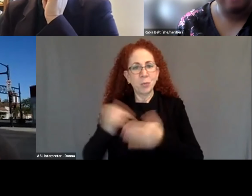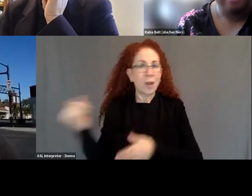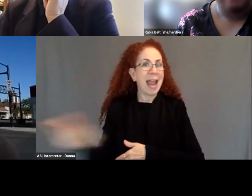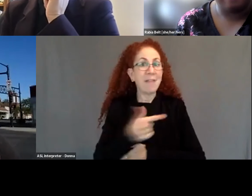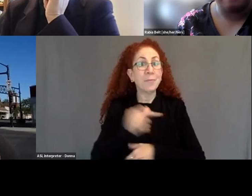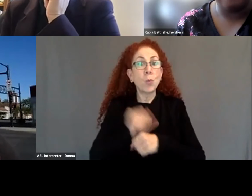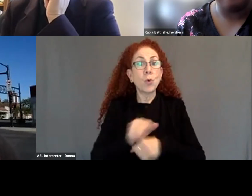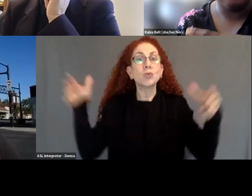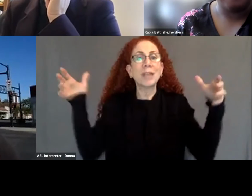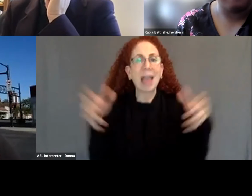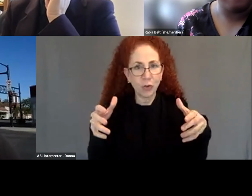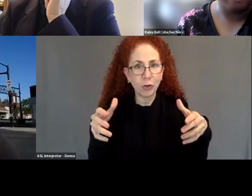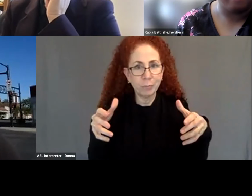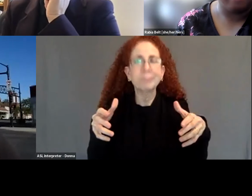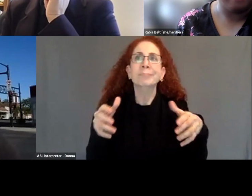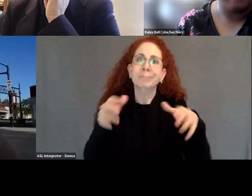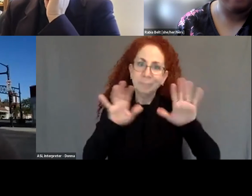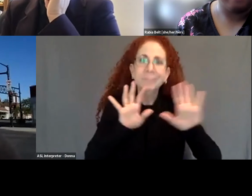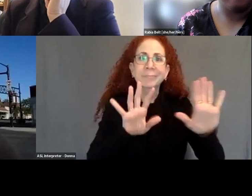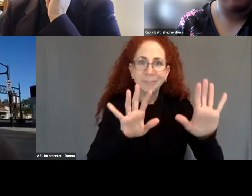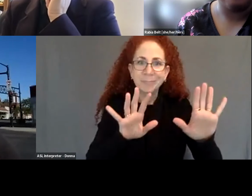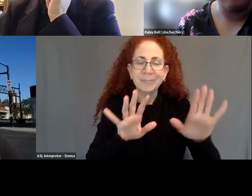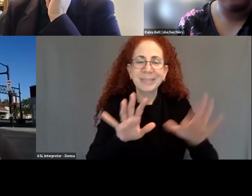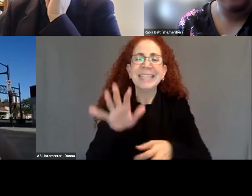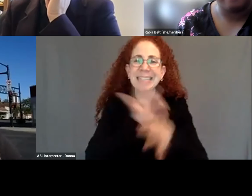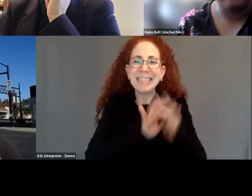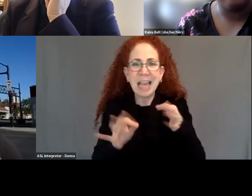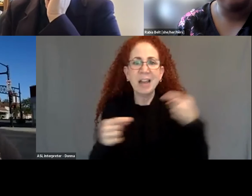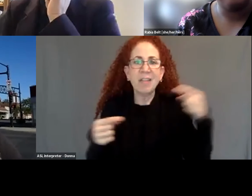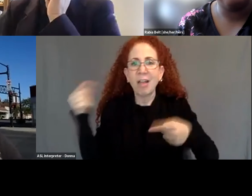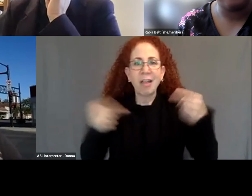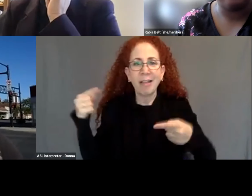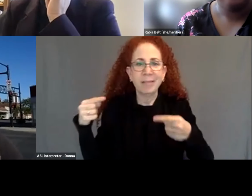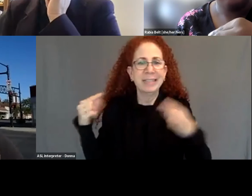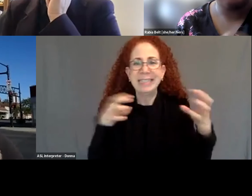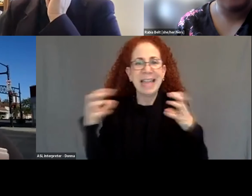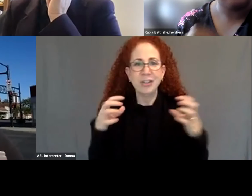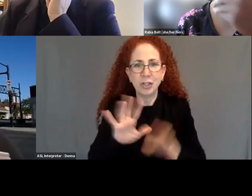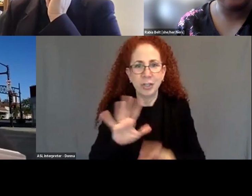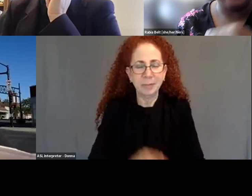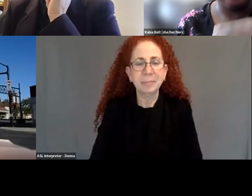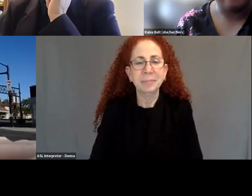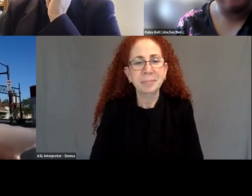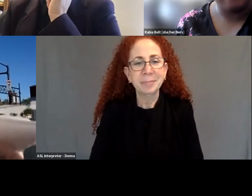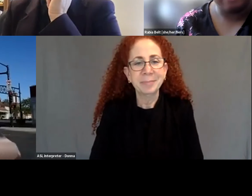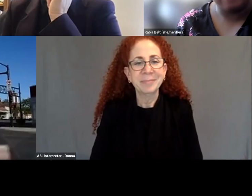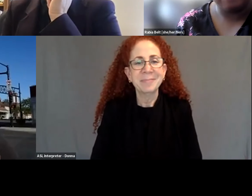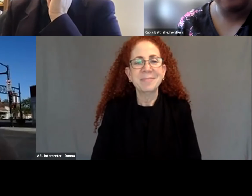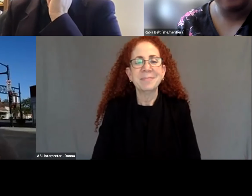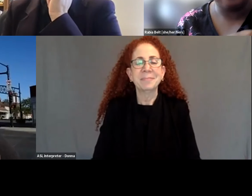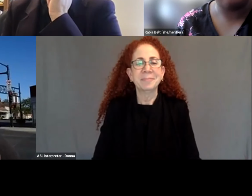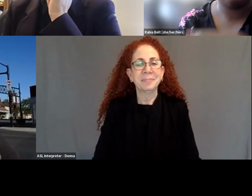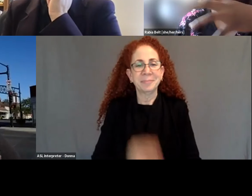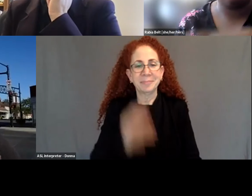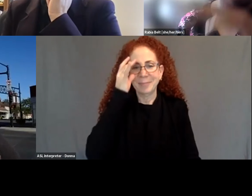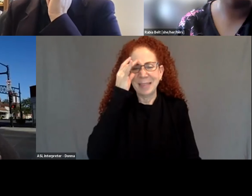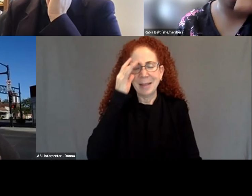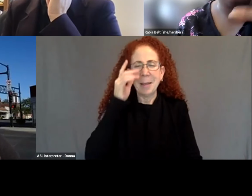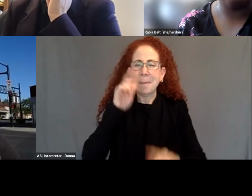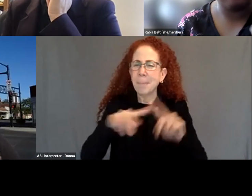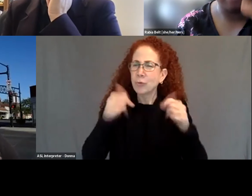together, as opposed to having it as like a point of tension, but trying to get out of like